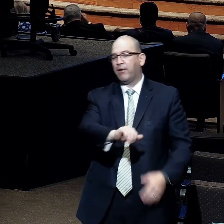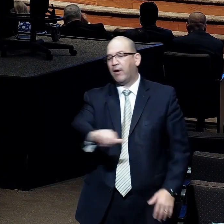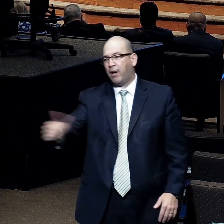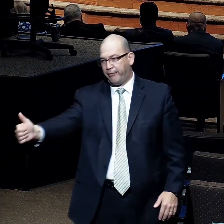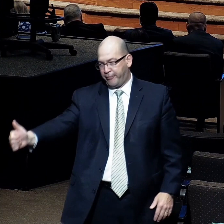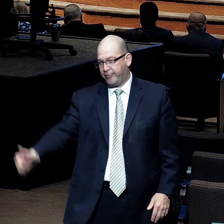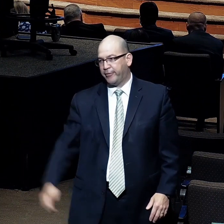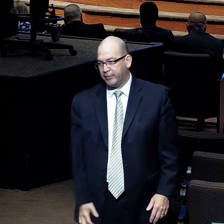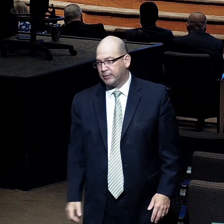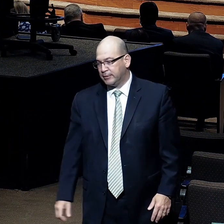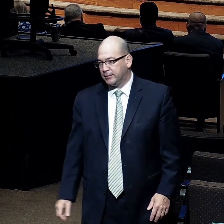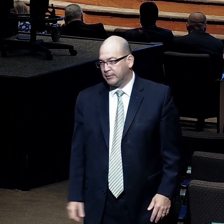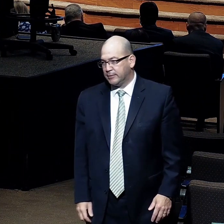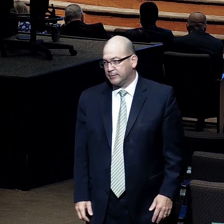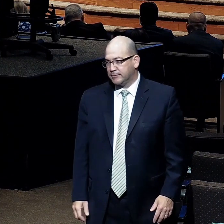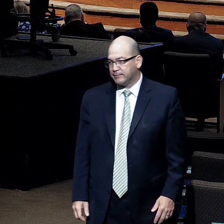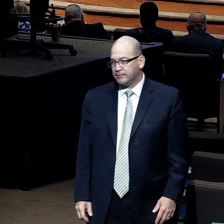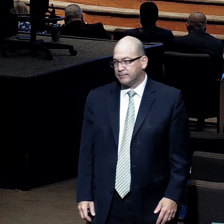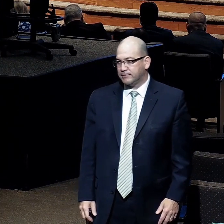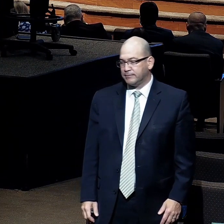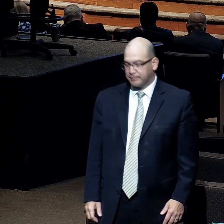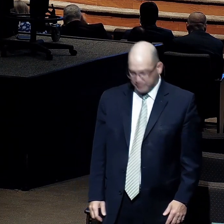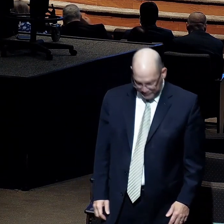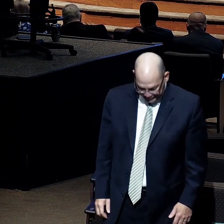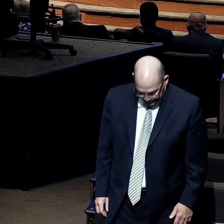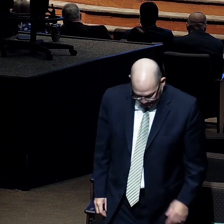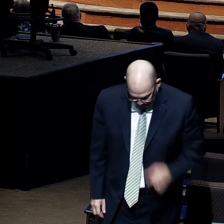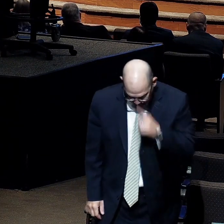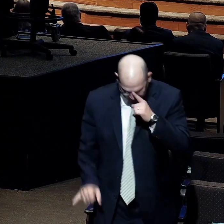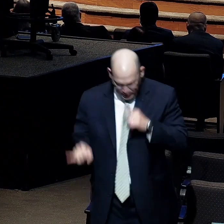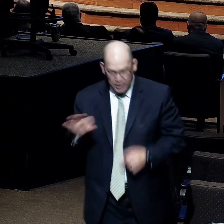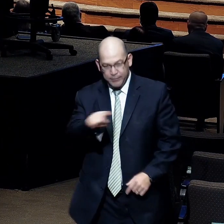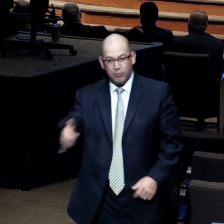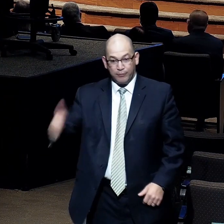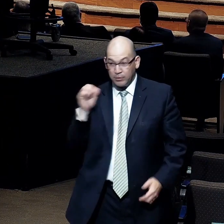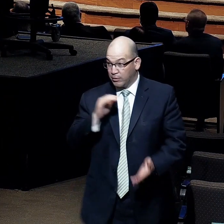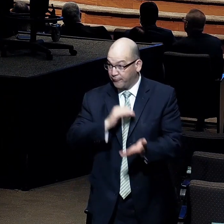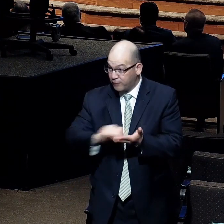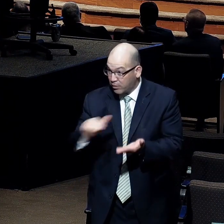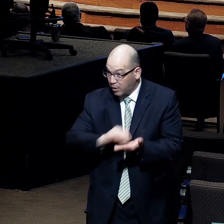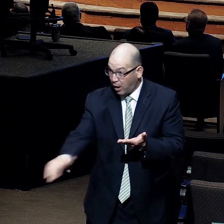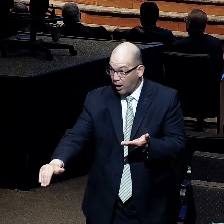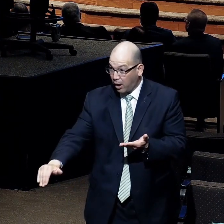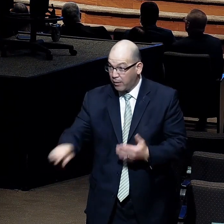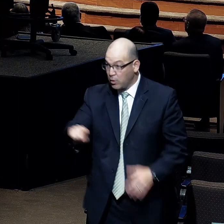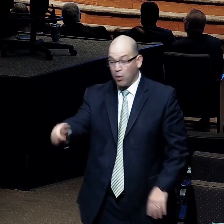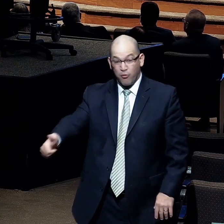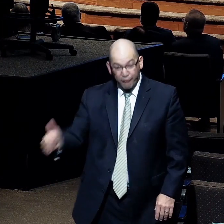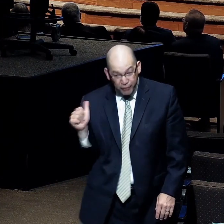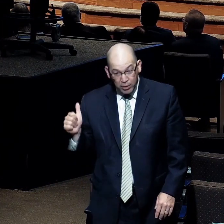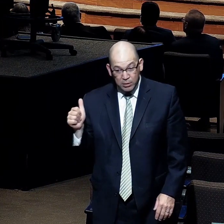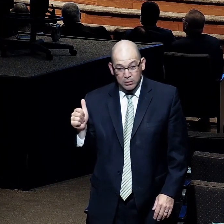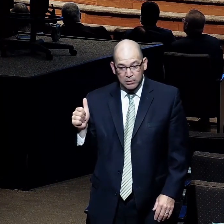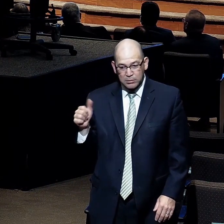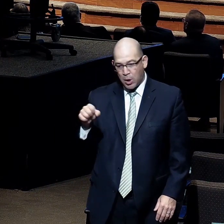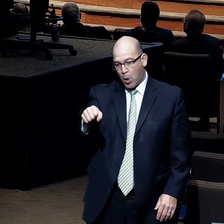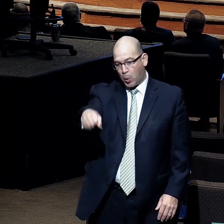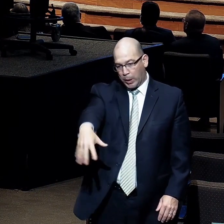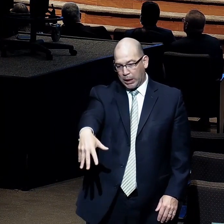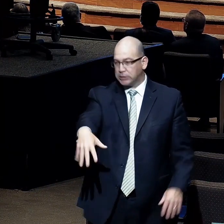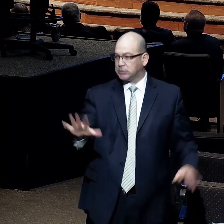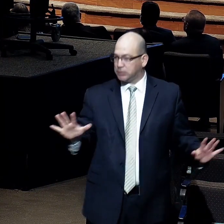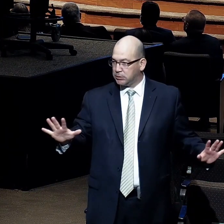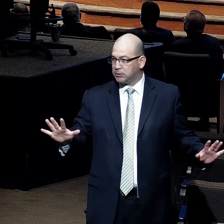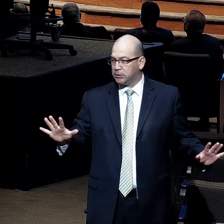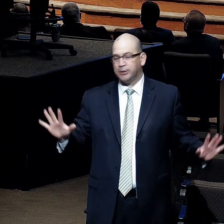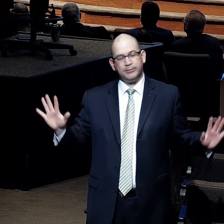their trespasses." If you refuse to forgive, if you refuse to release that offense, you are the one who